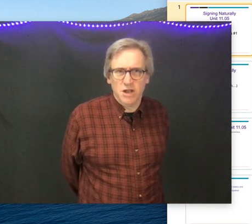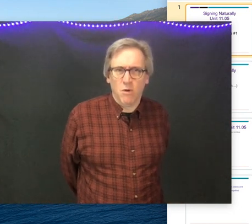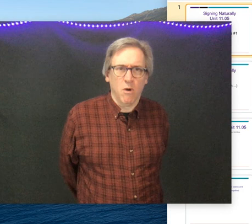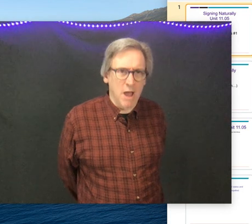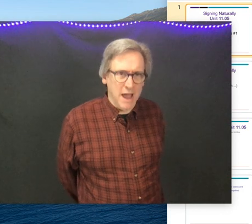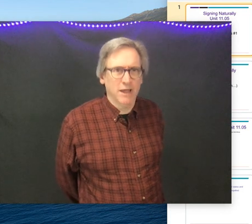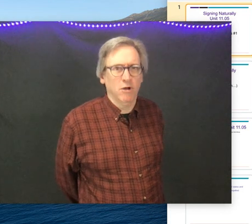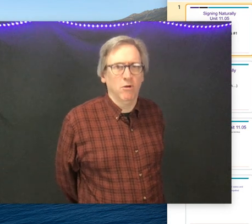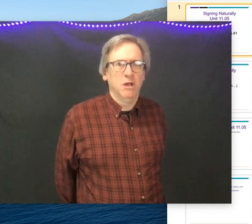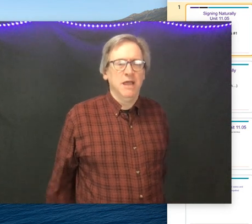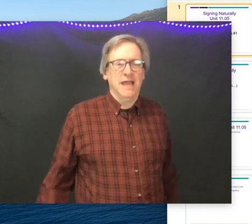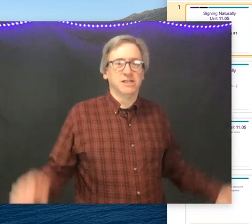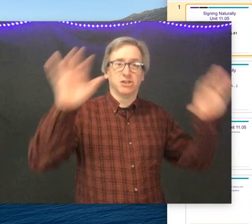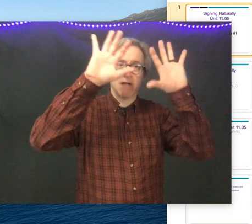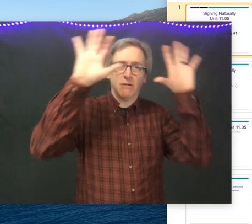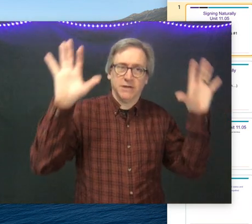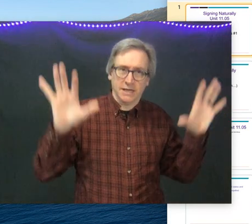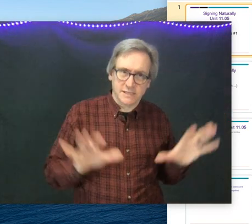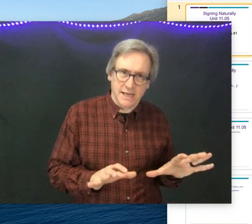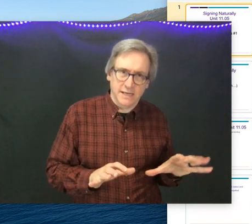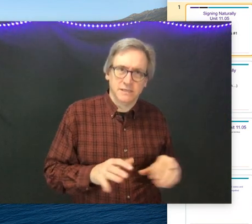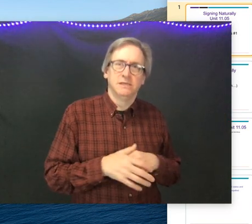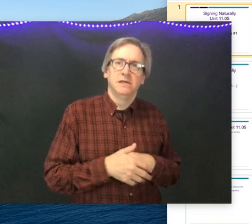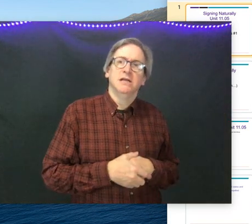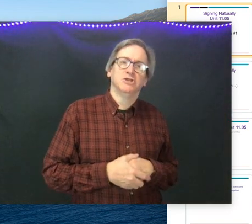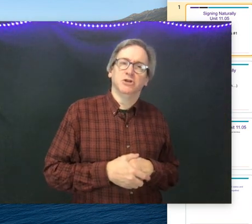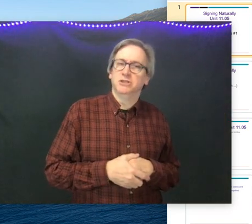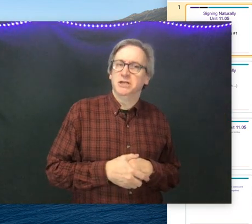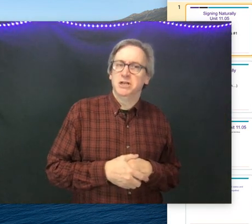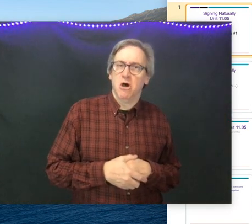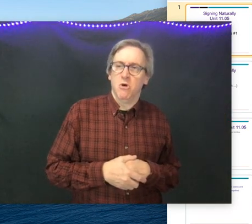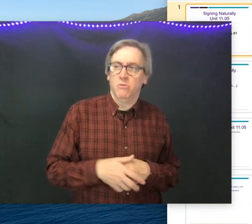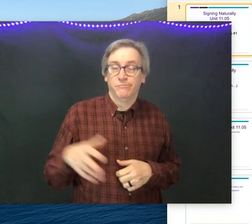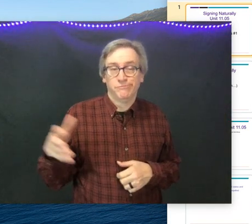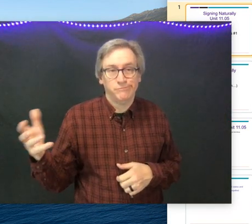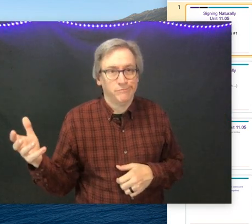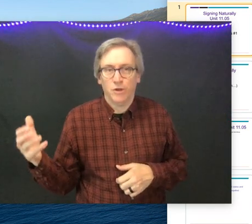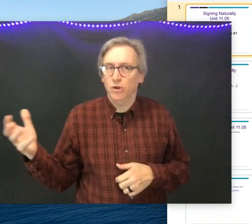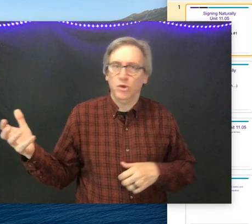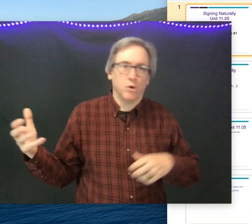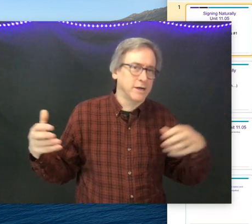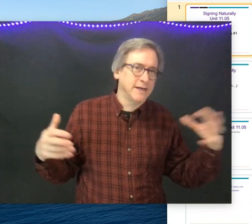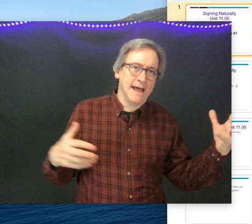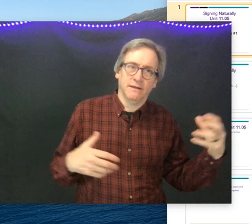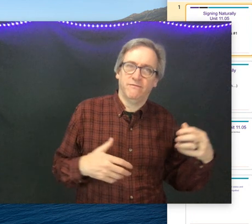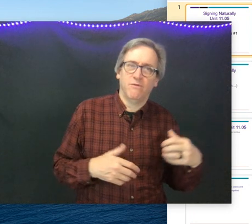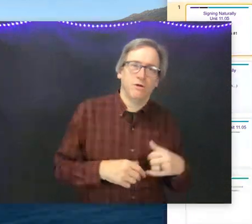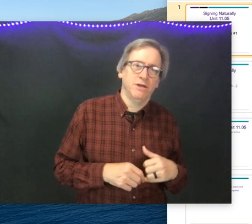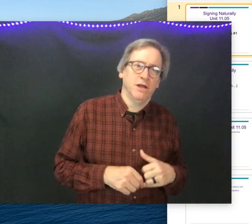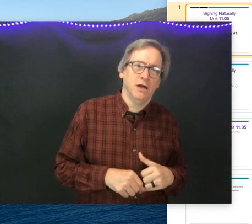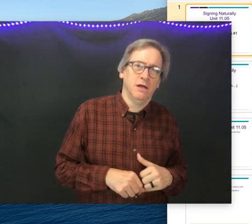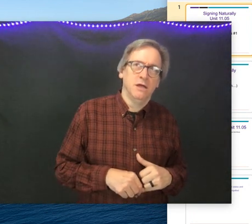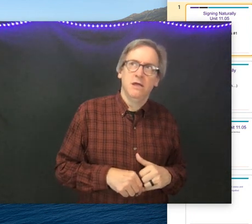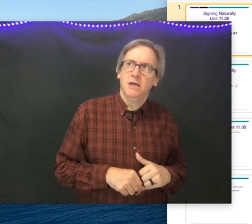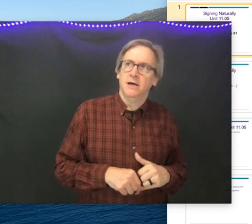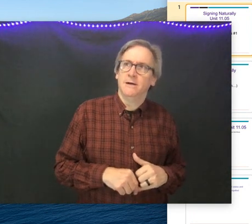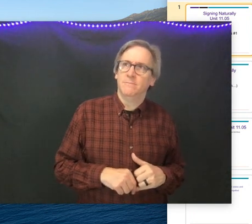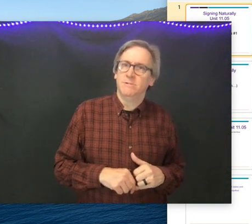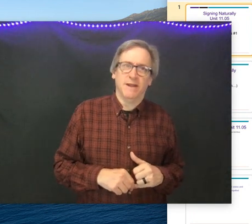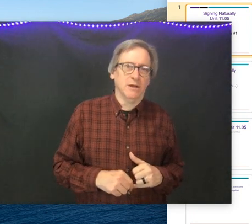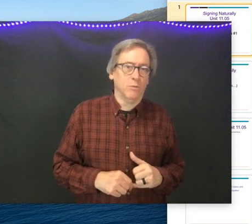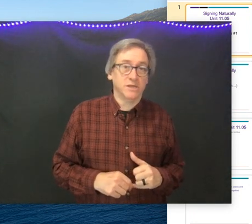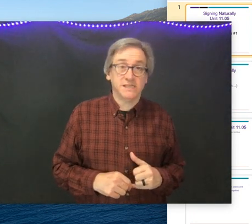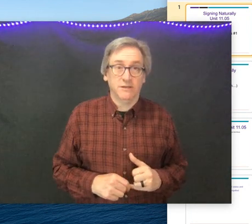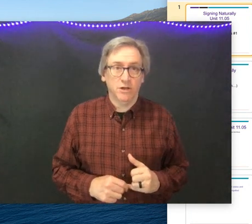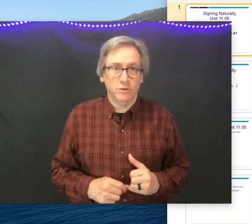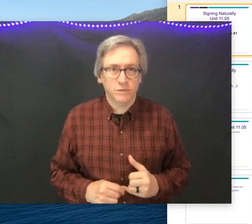need to know Ohio and surrounding states. It's good to know New York, California,